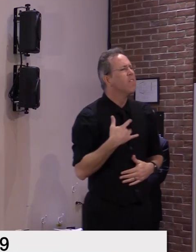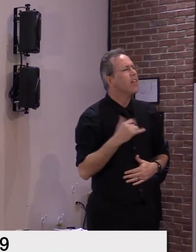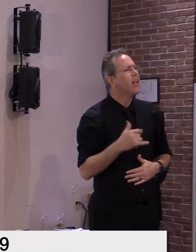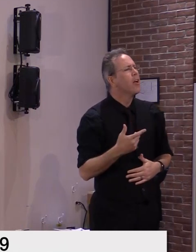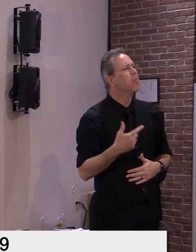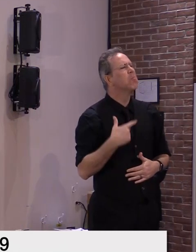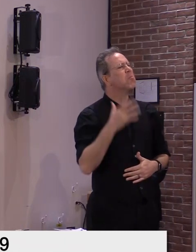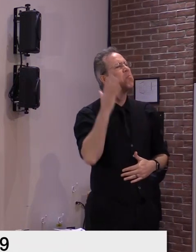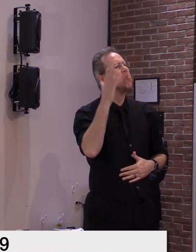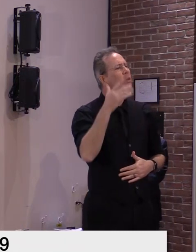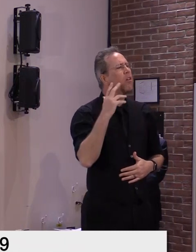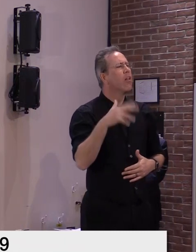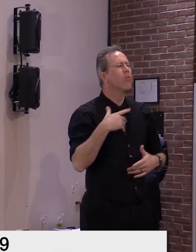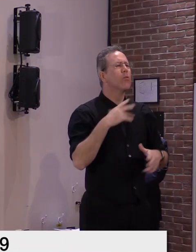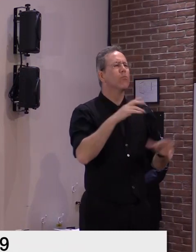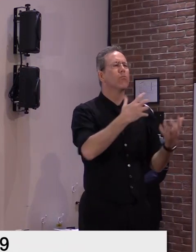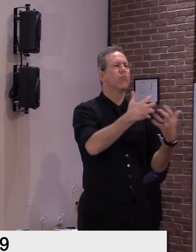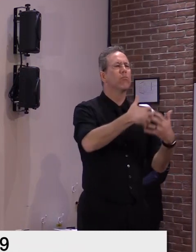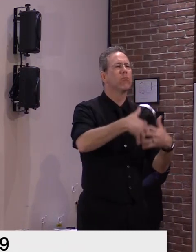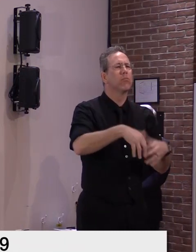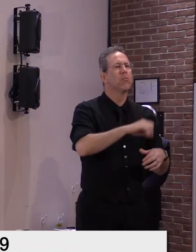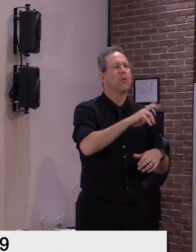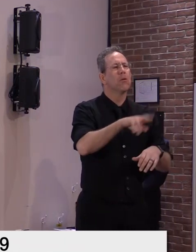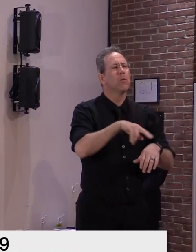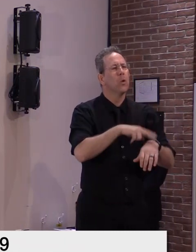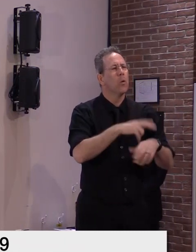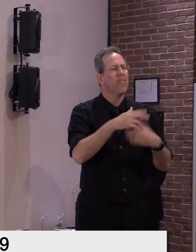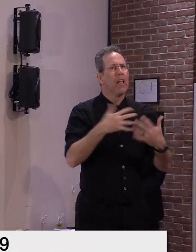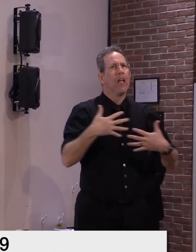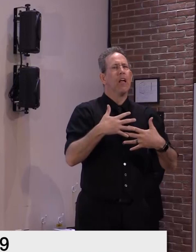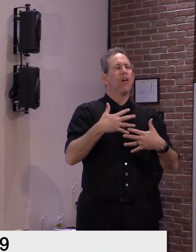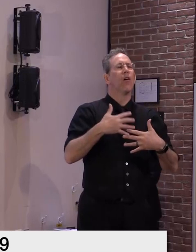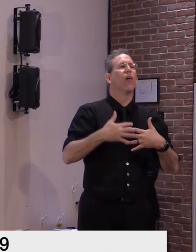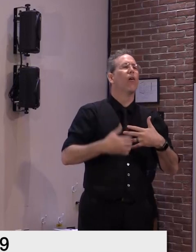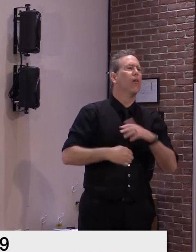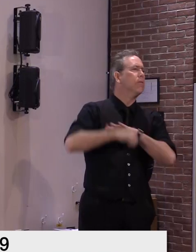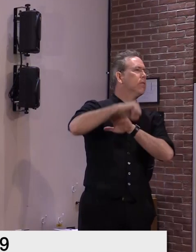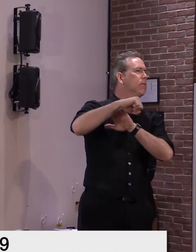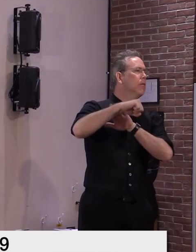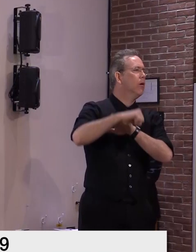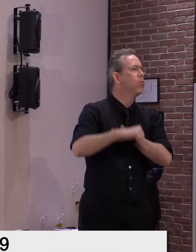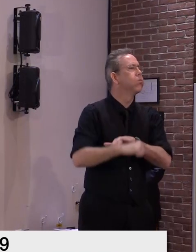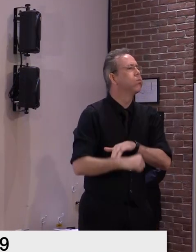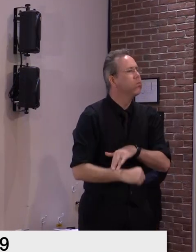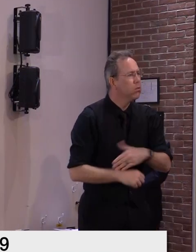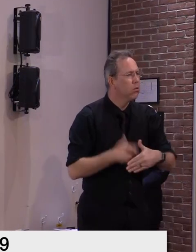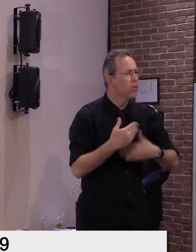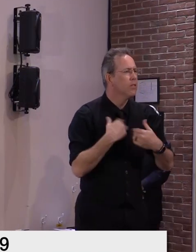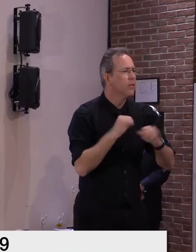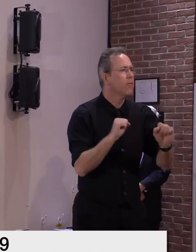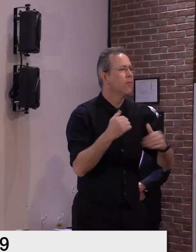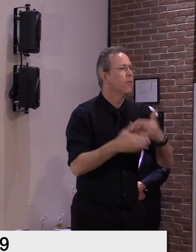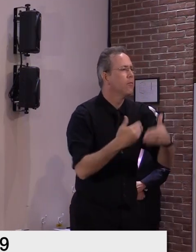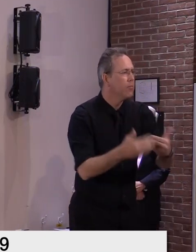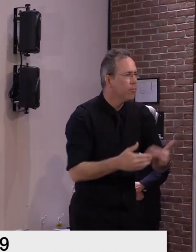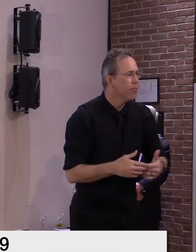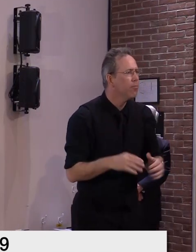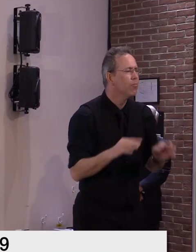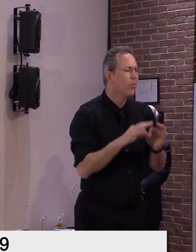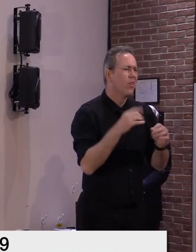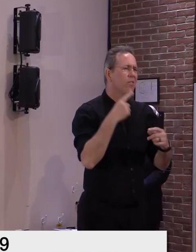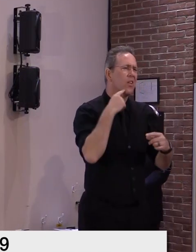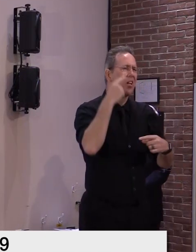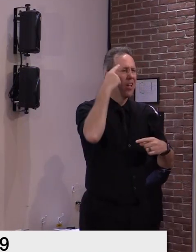students' well-being. Part of that is looking at well-being when we actually turn to opening things up a bit more. So it's a